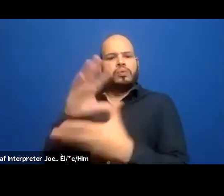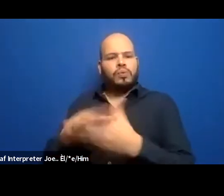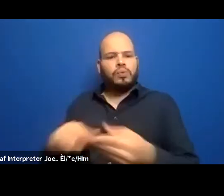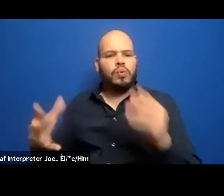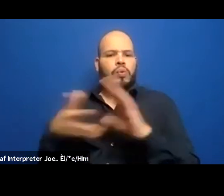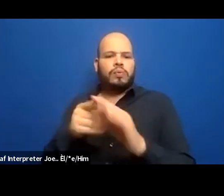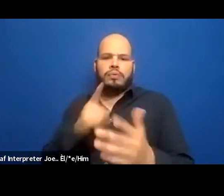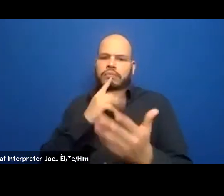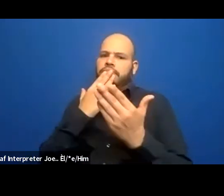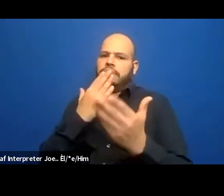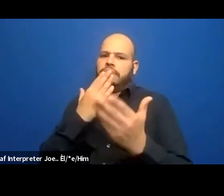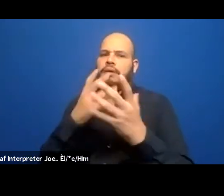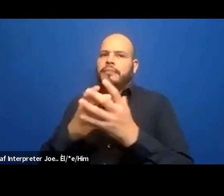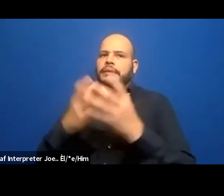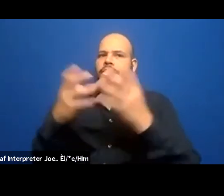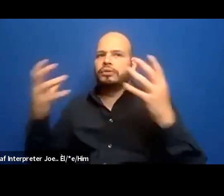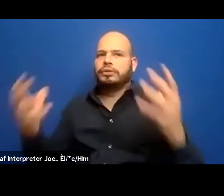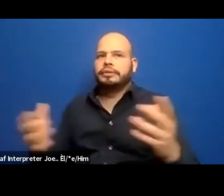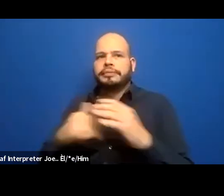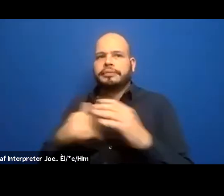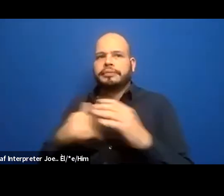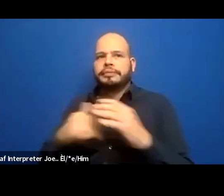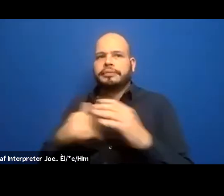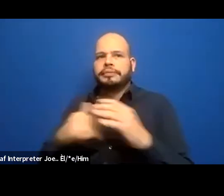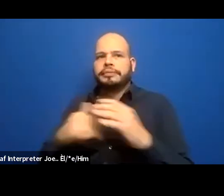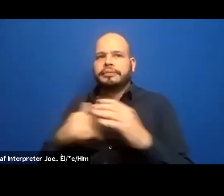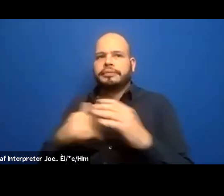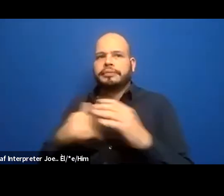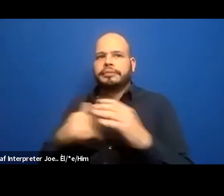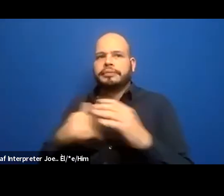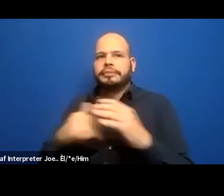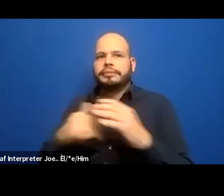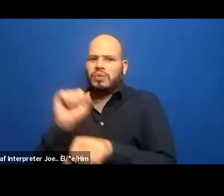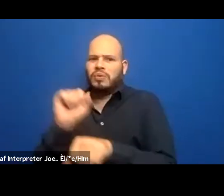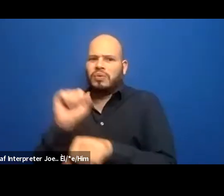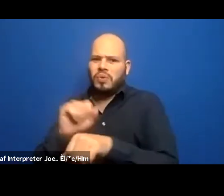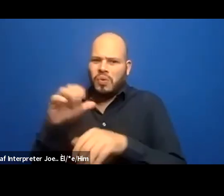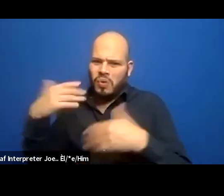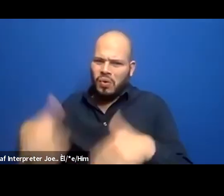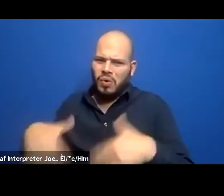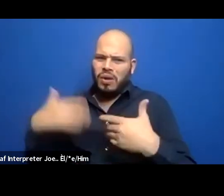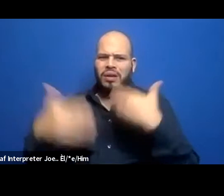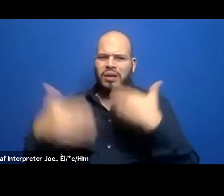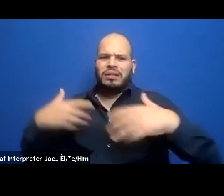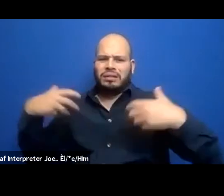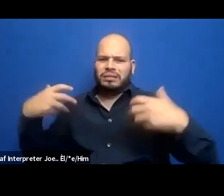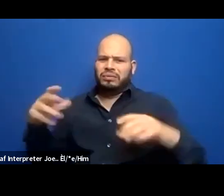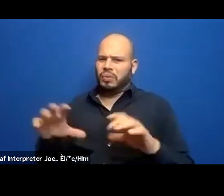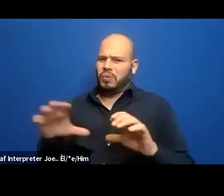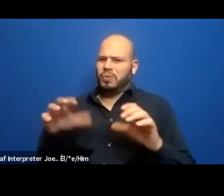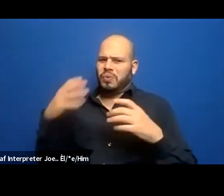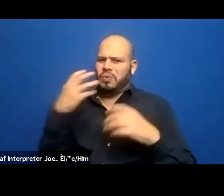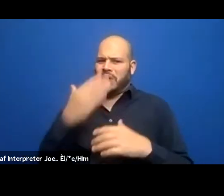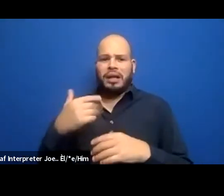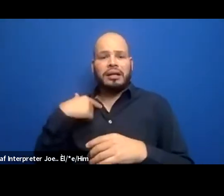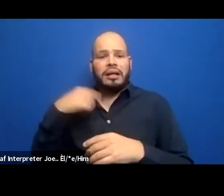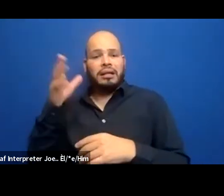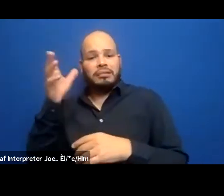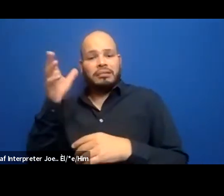the amazing work that you are doing, whether it is collective healing spaces, whether it is advocacy